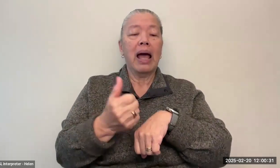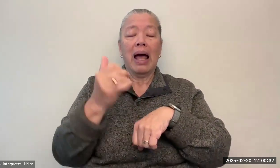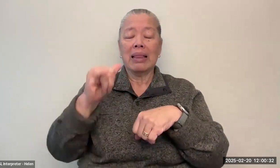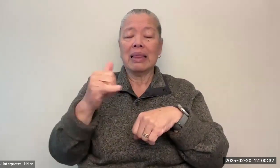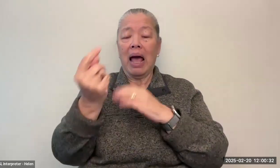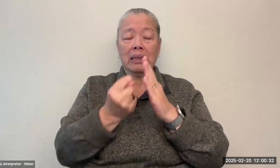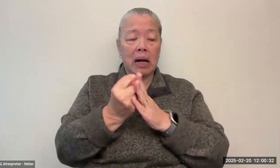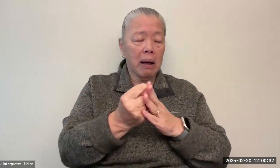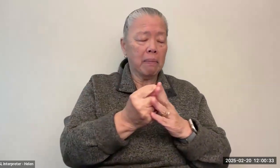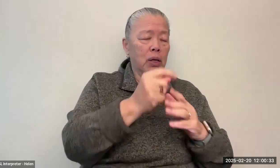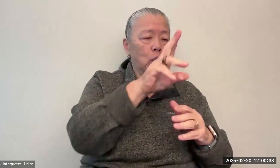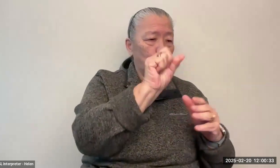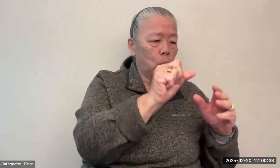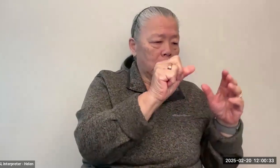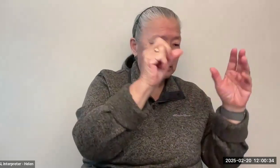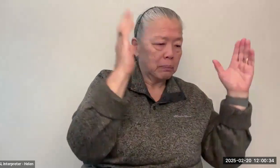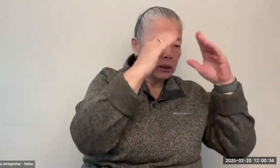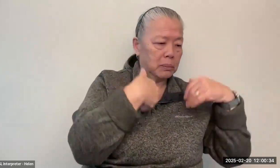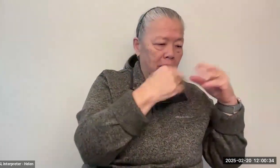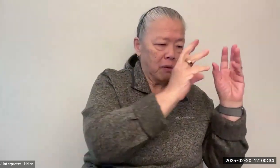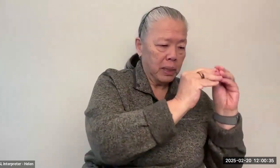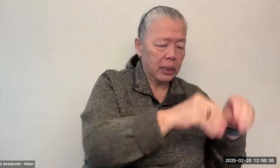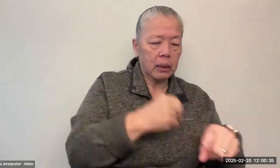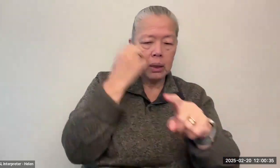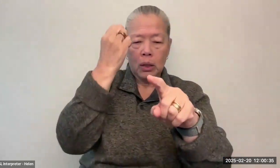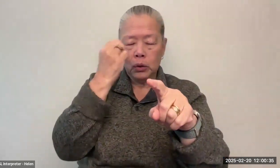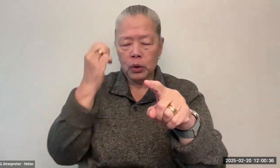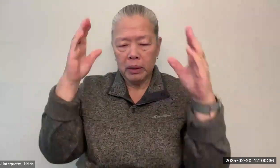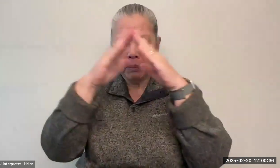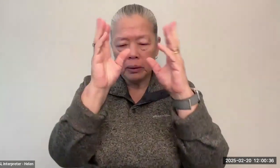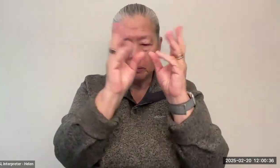African bishops meet, our European bishops meet, and